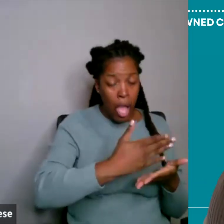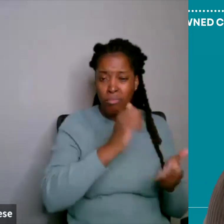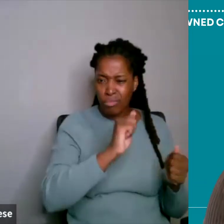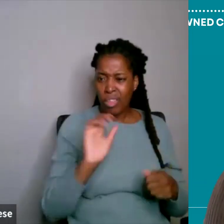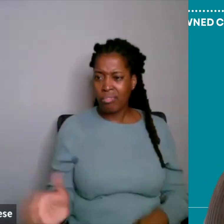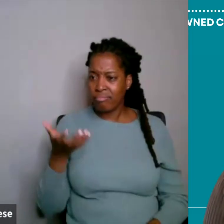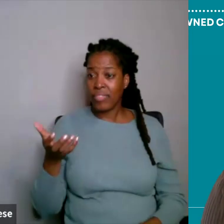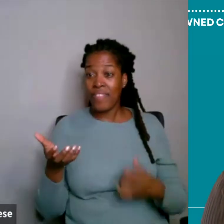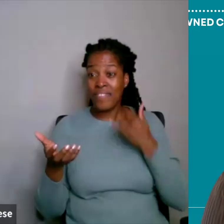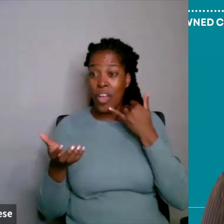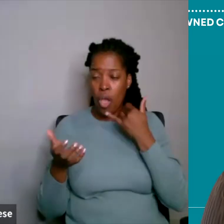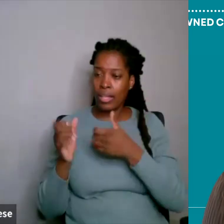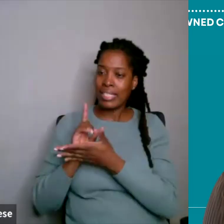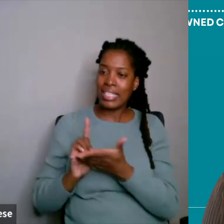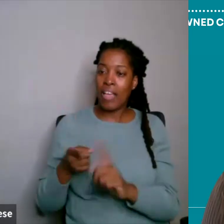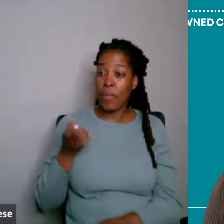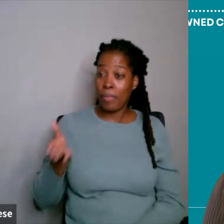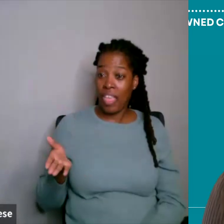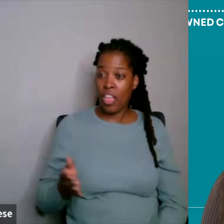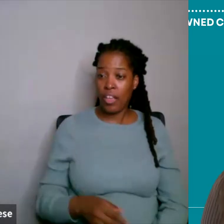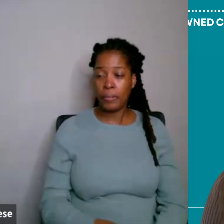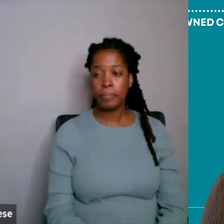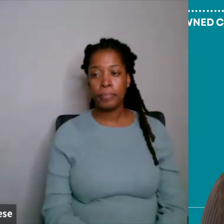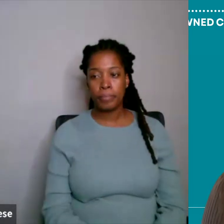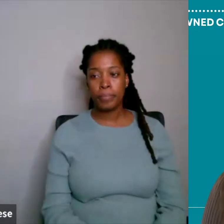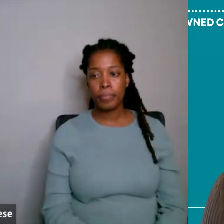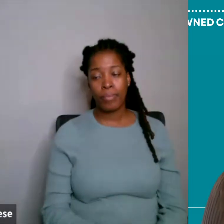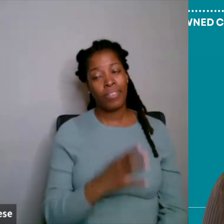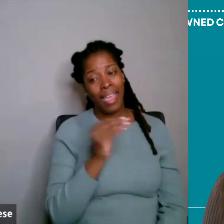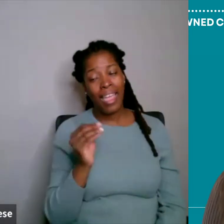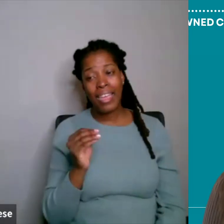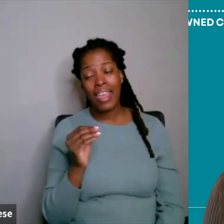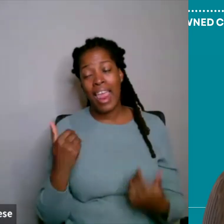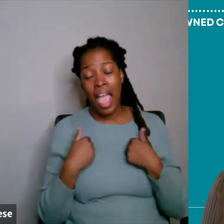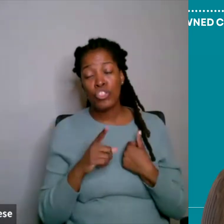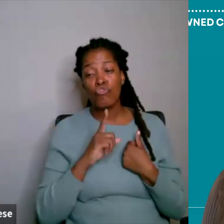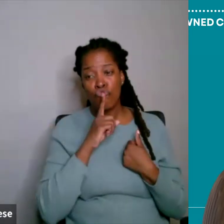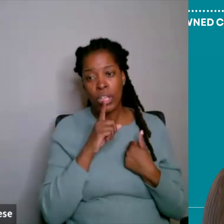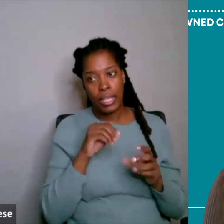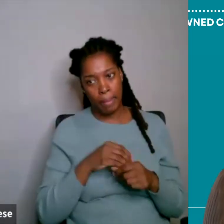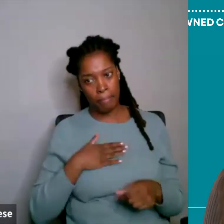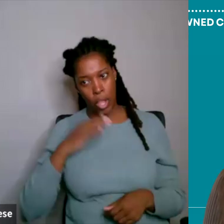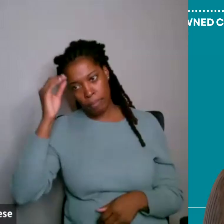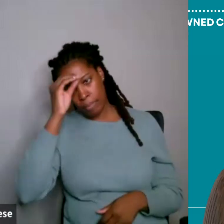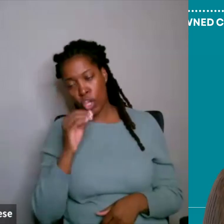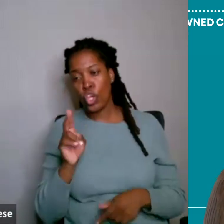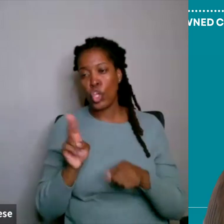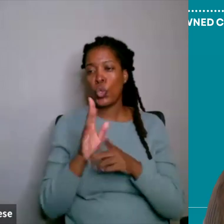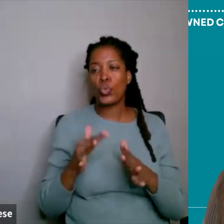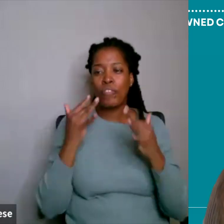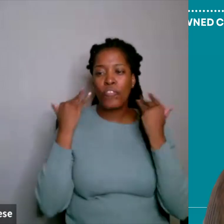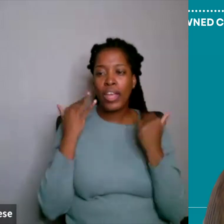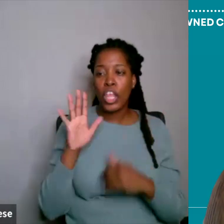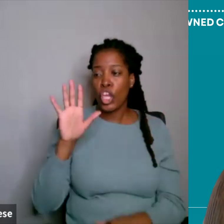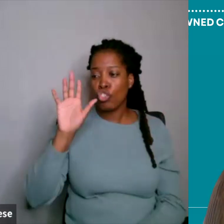do it right from there. And then it just has a really, in my opinion, user-friendly drag and drop interface that